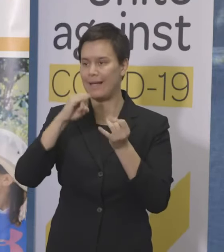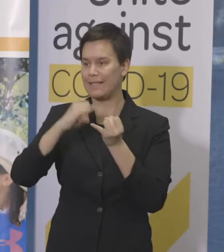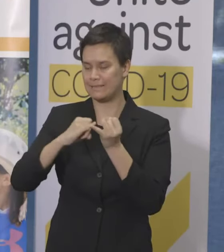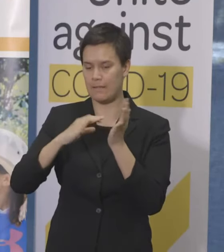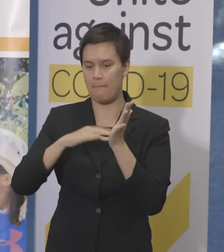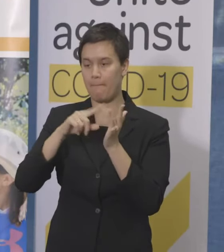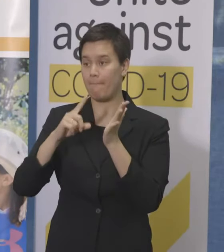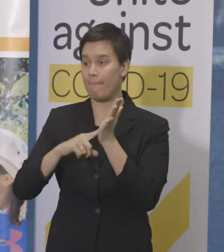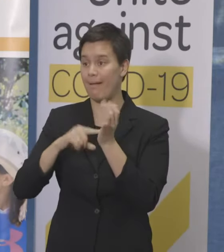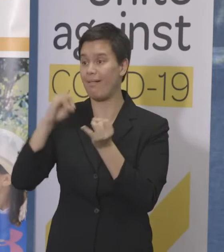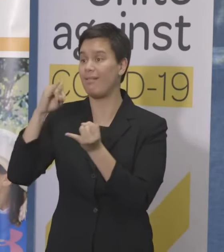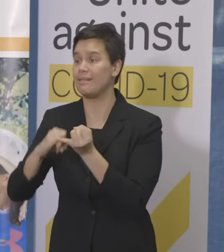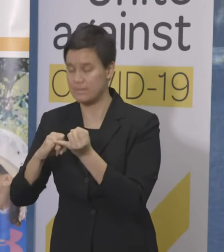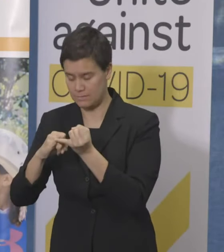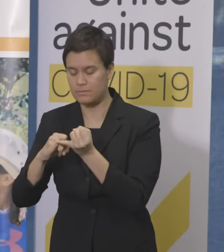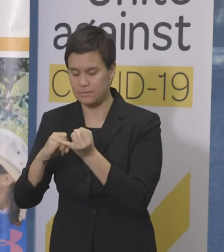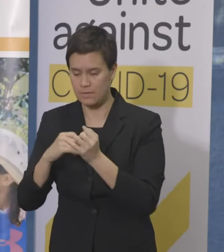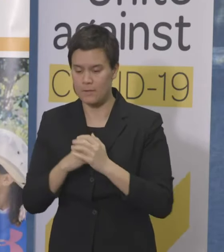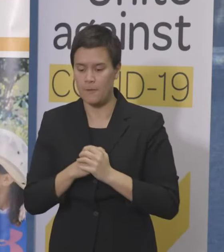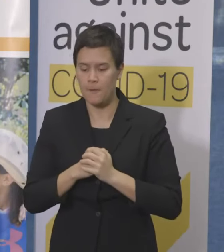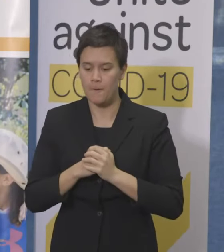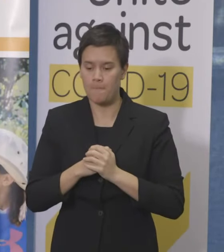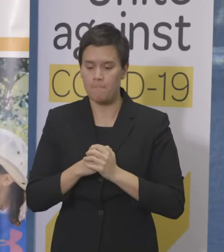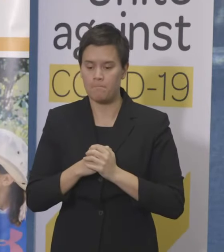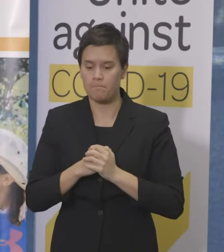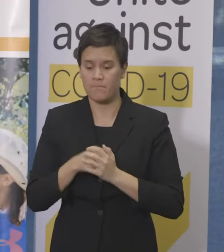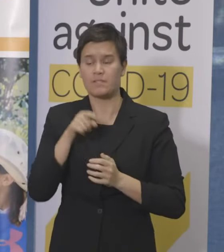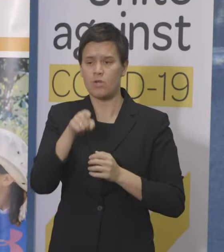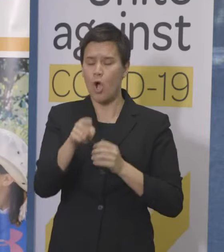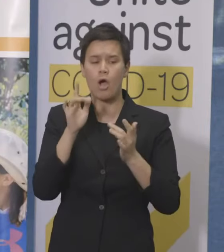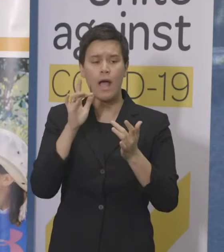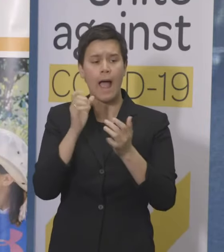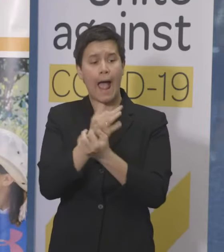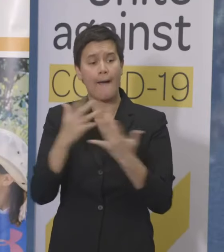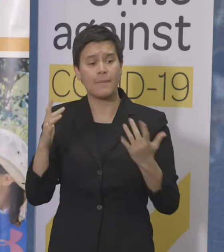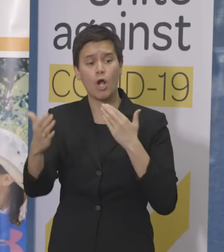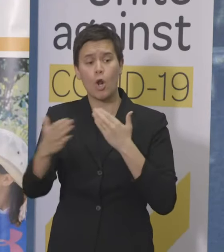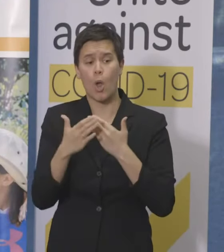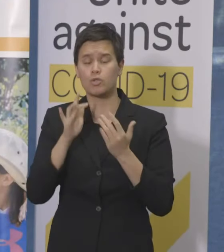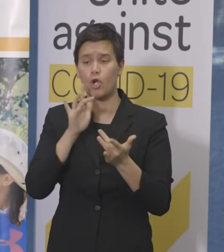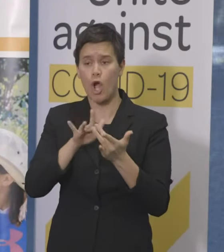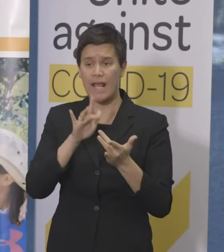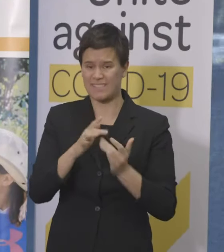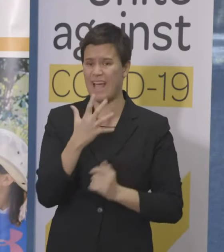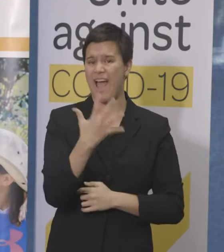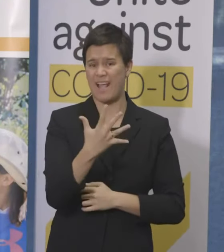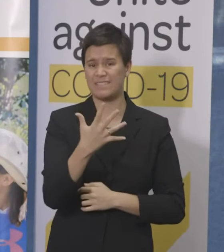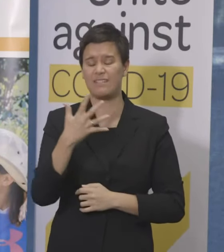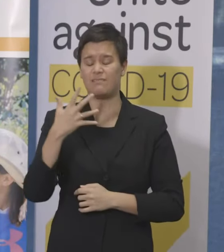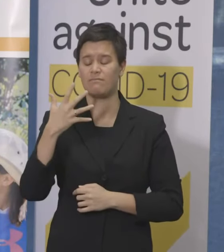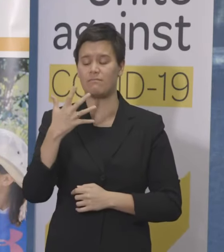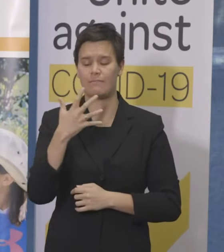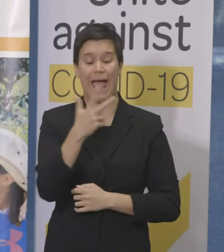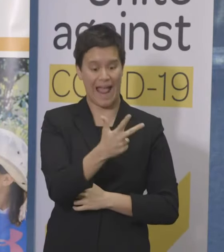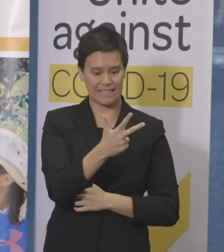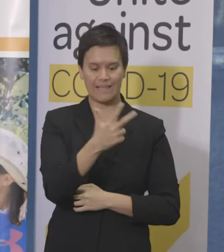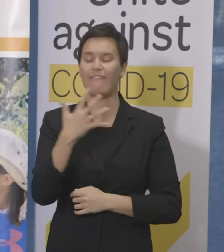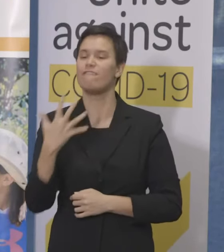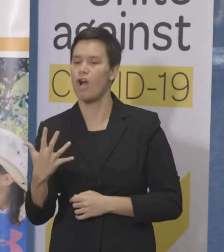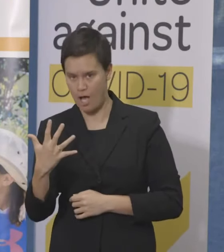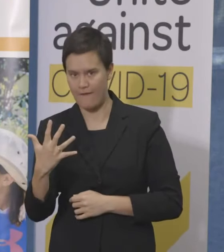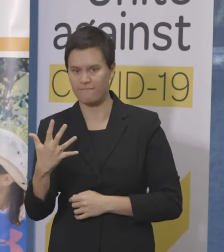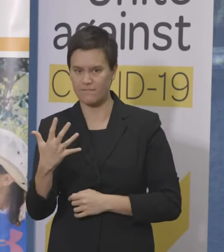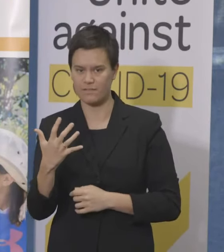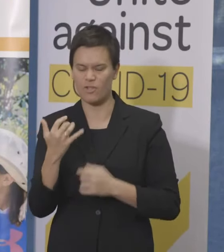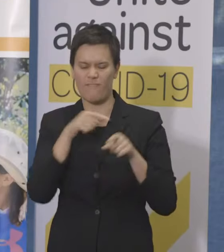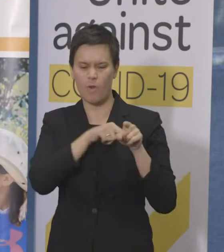those have been identified in our system as having returned a negative test. There have also been 195 casual